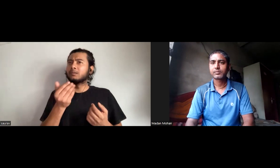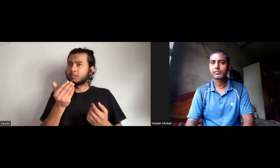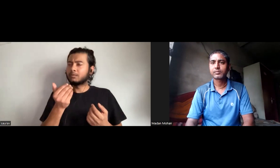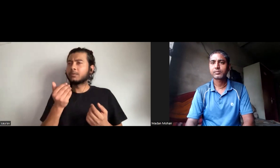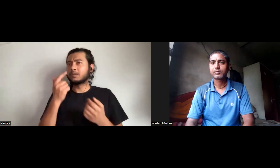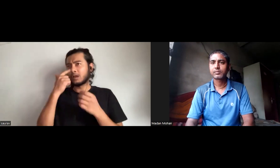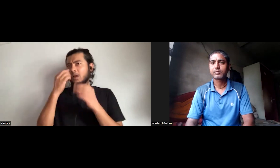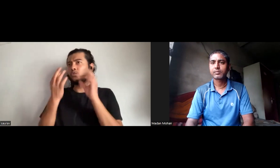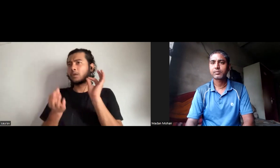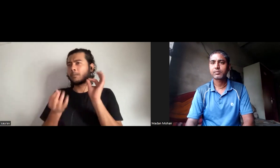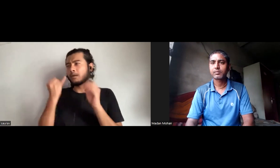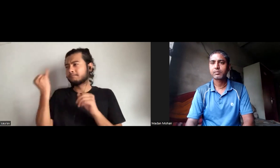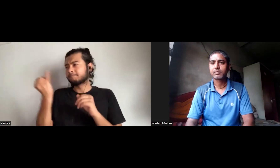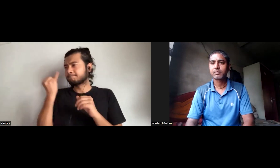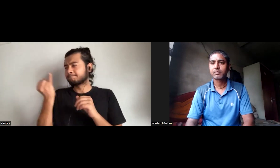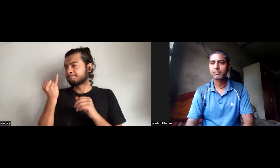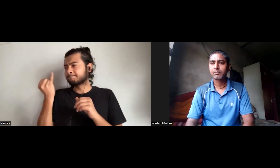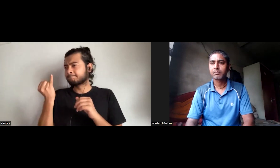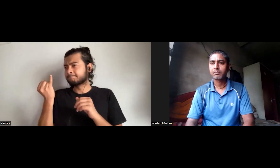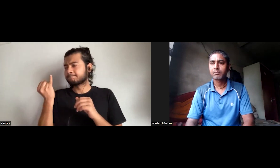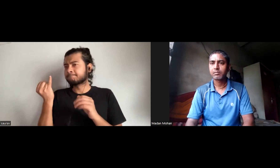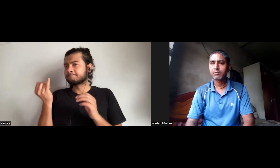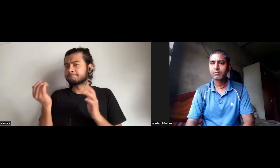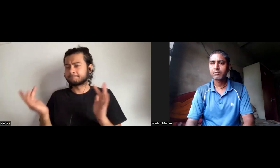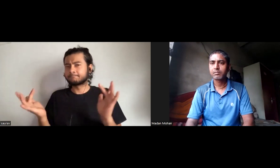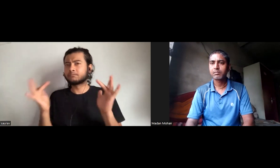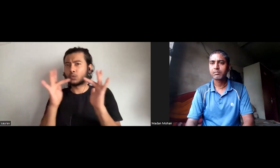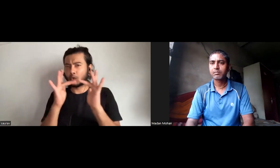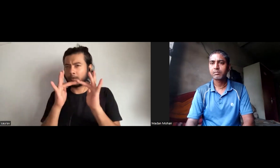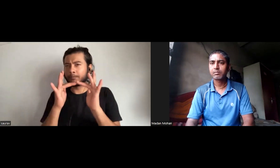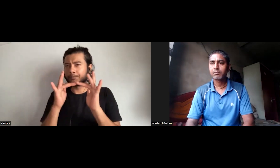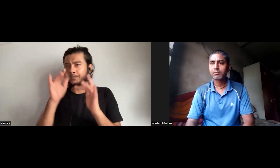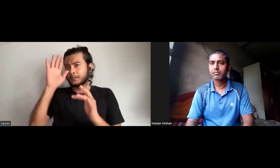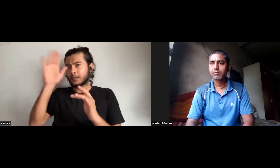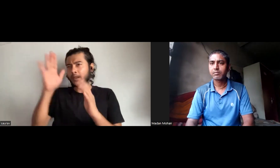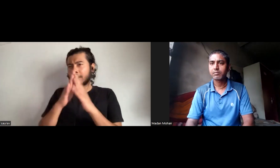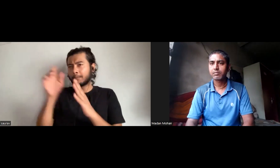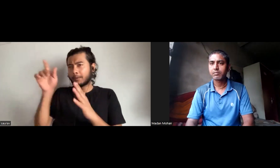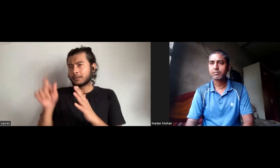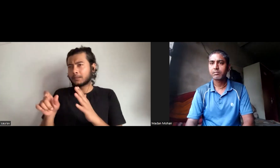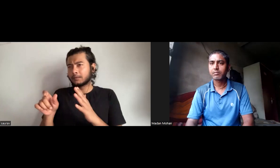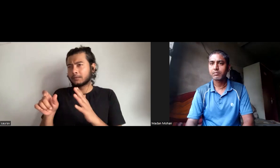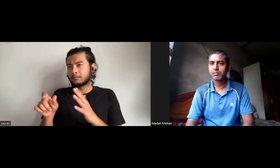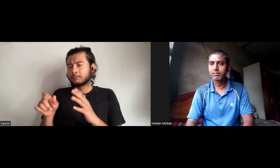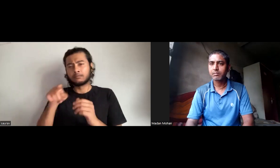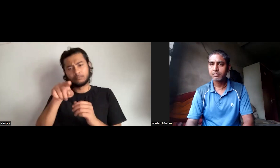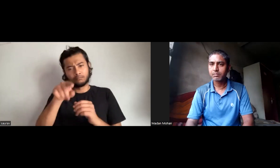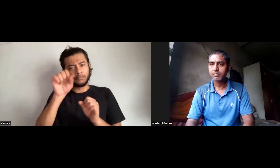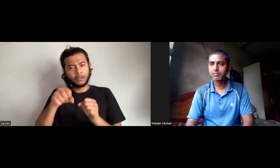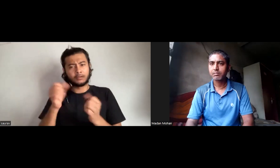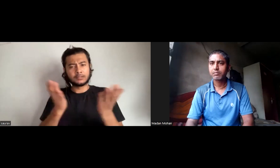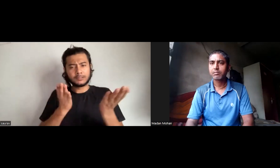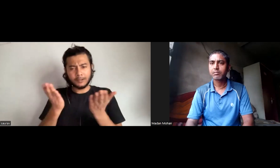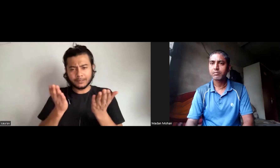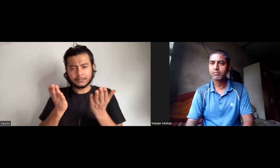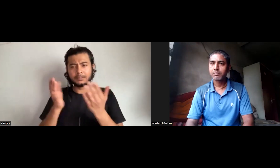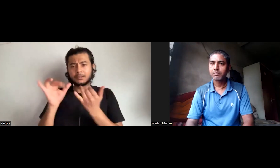when, but we can connect you to somebody in the temple, and you can be actively involved in the serving Krishna. There's so